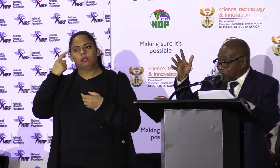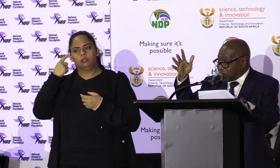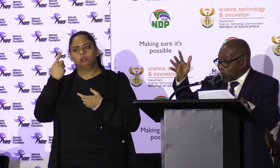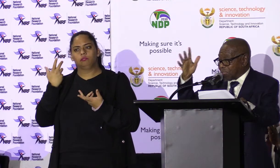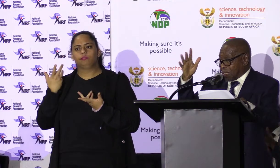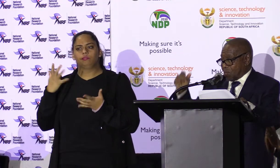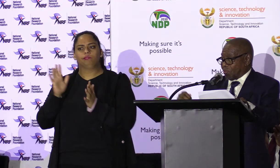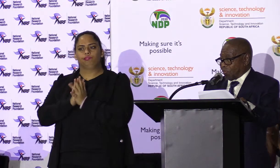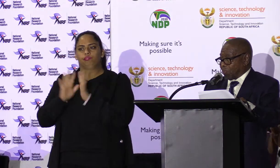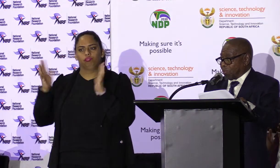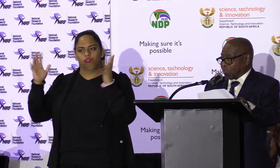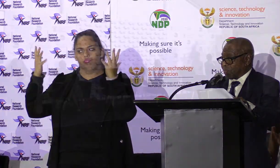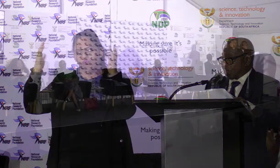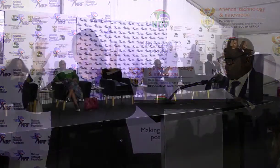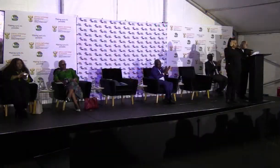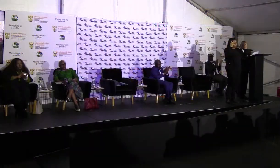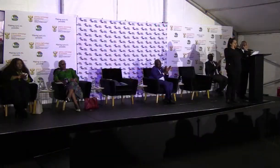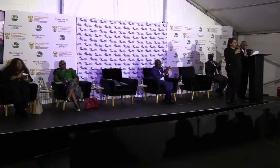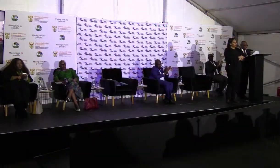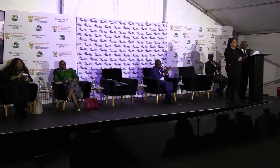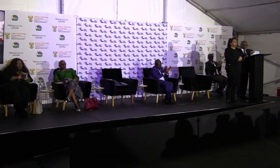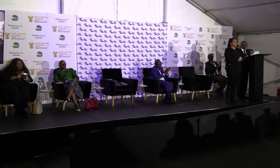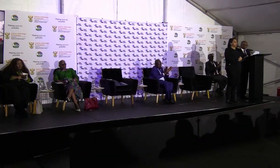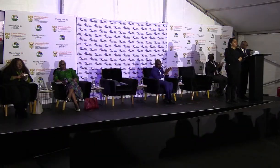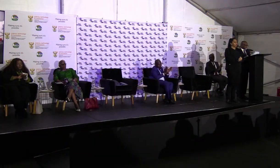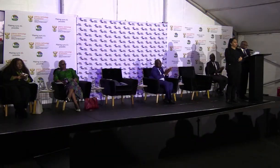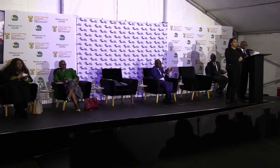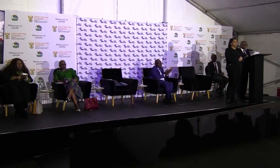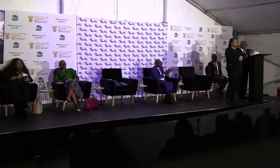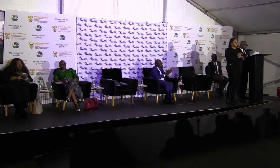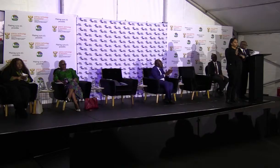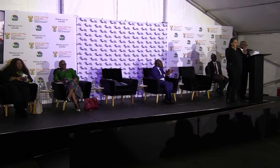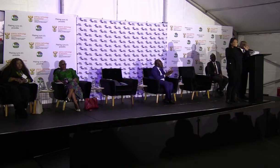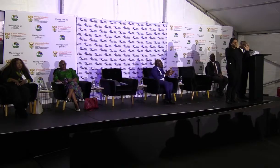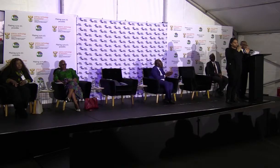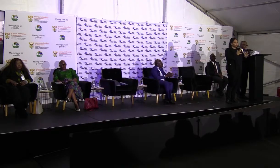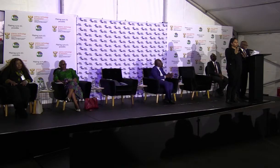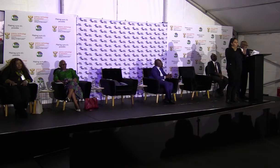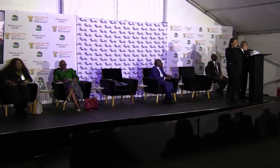a big round of applause for that.